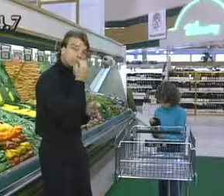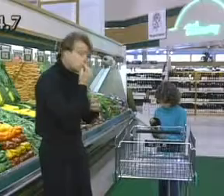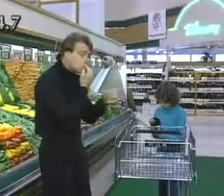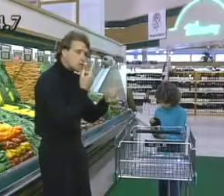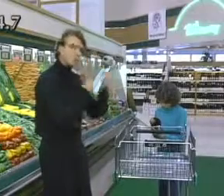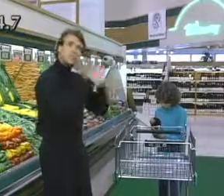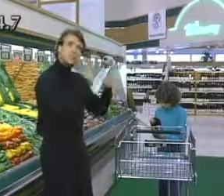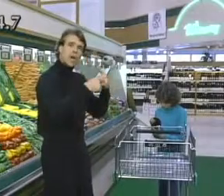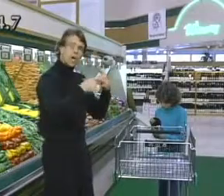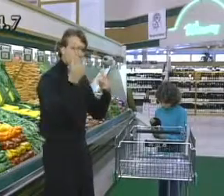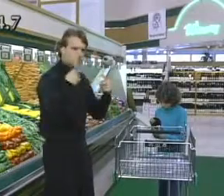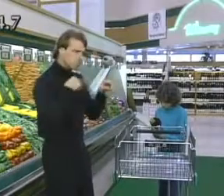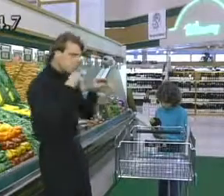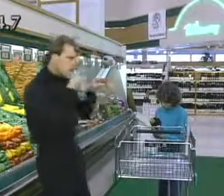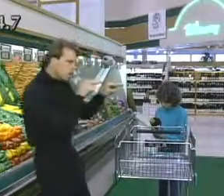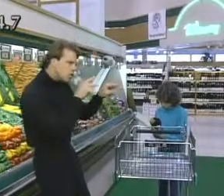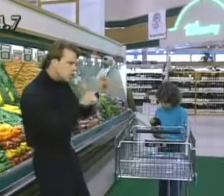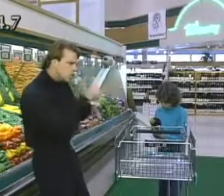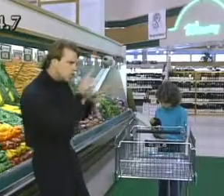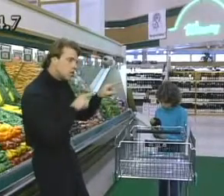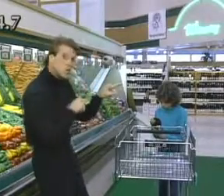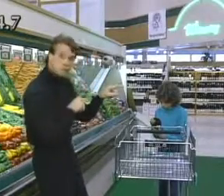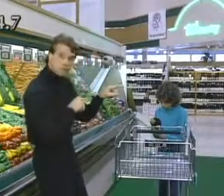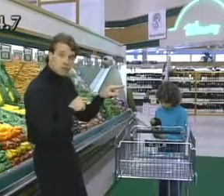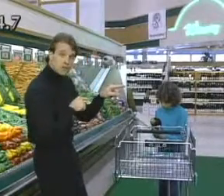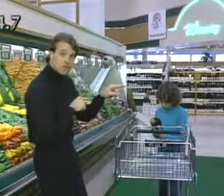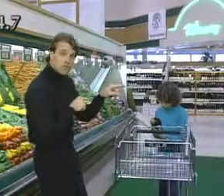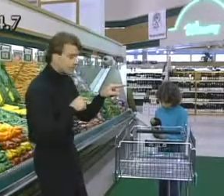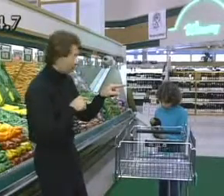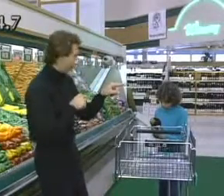the signs for the food items they are purchasing.